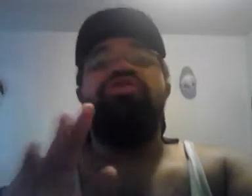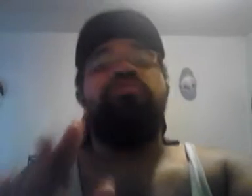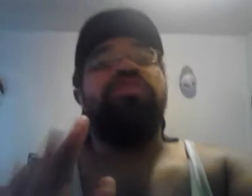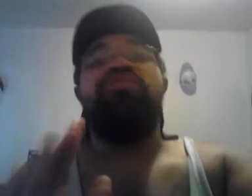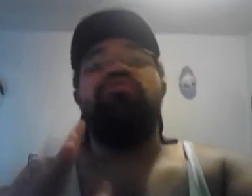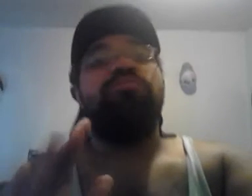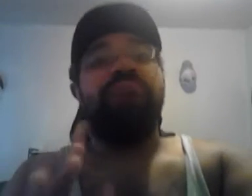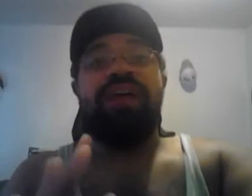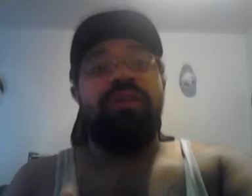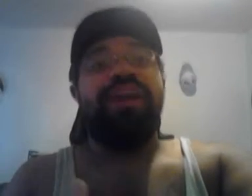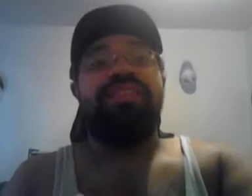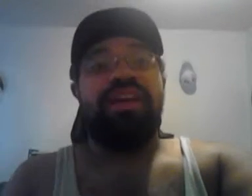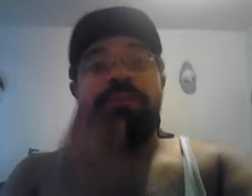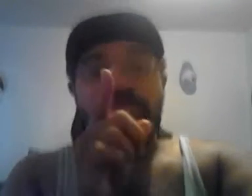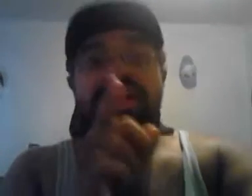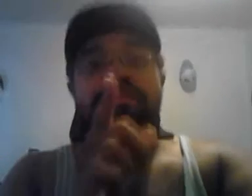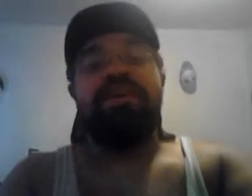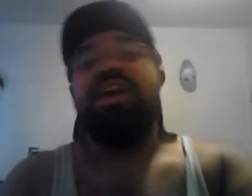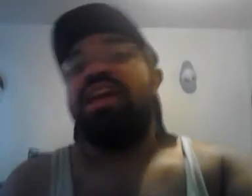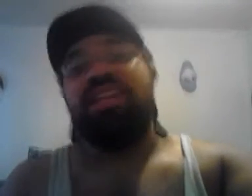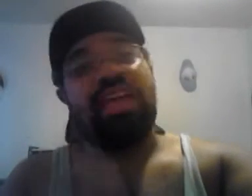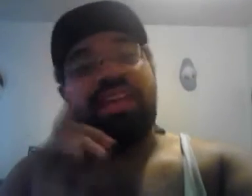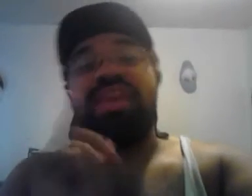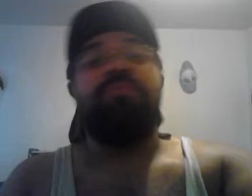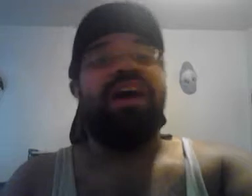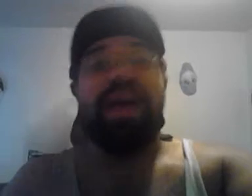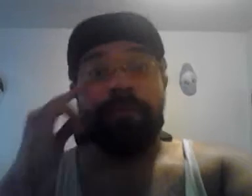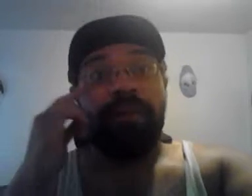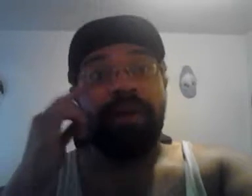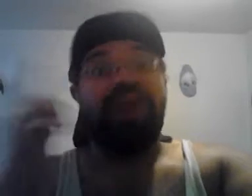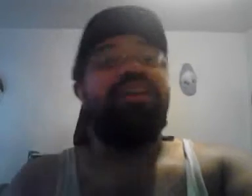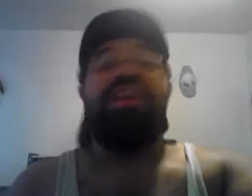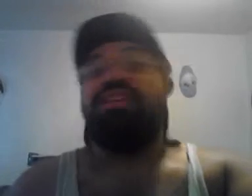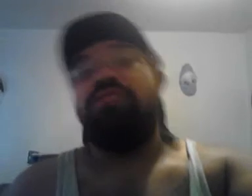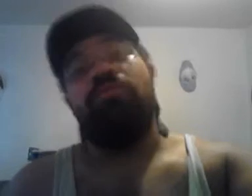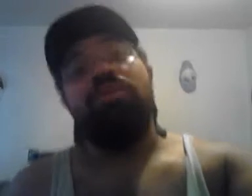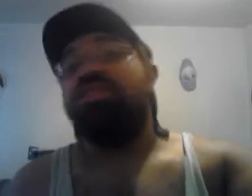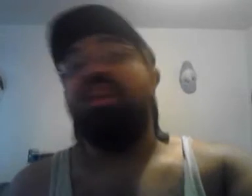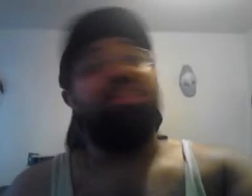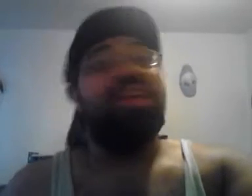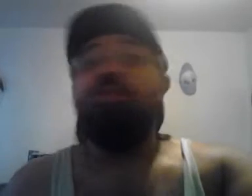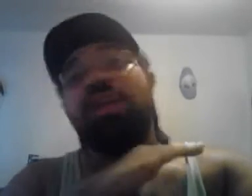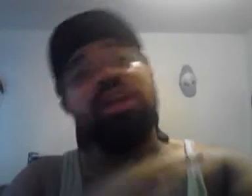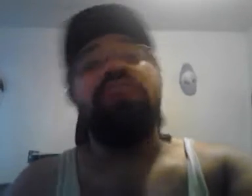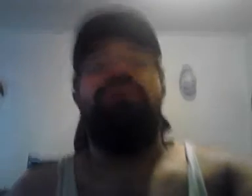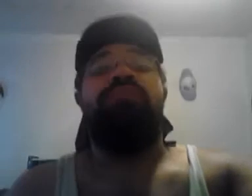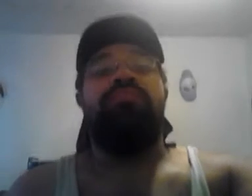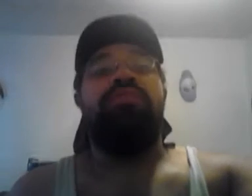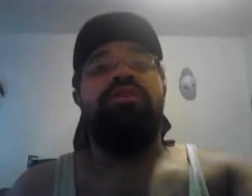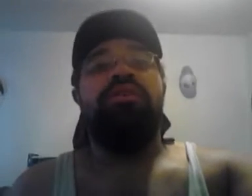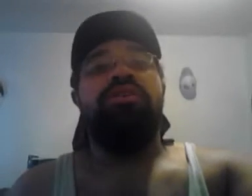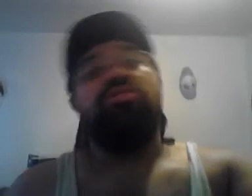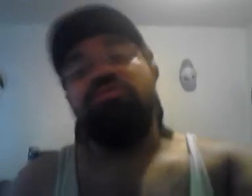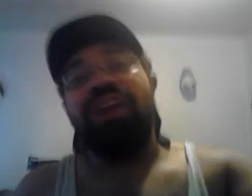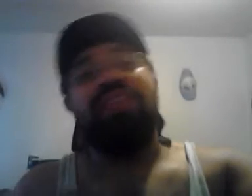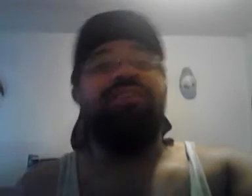speak the truth to power like that, people get mad and they keep an eyeballing at you. They don't want to hear it. So you got to tell people